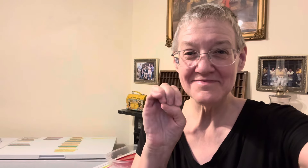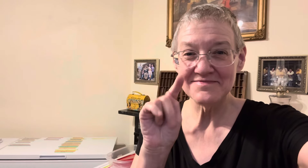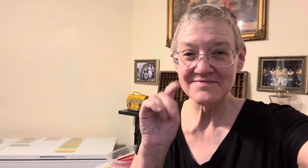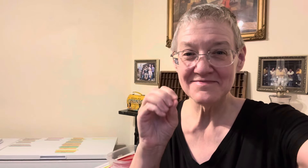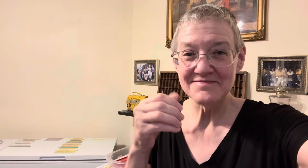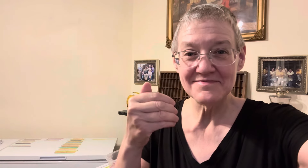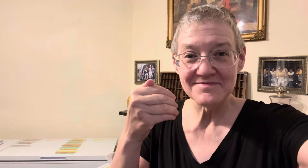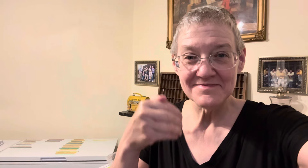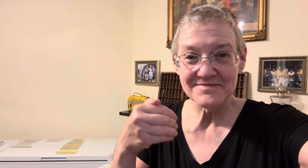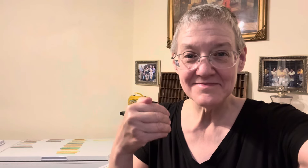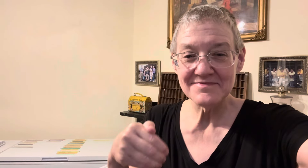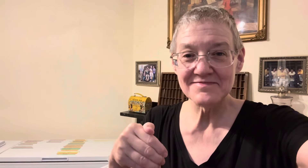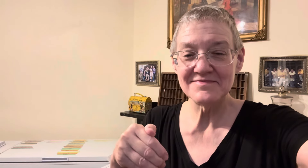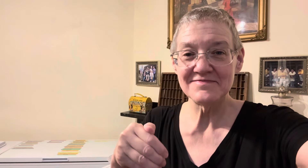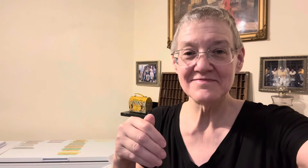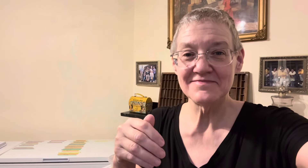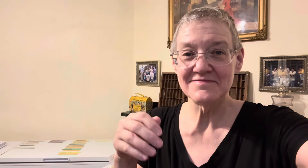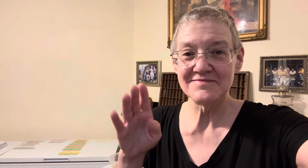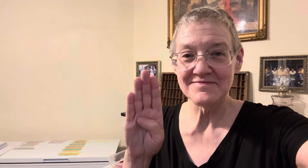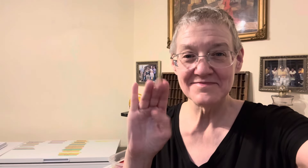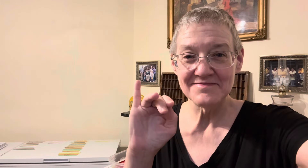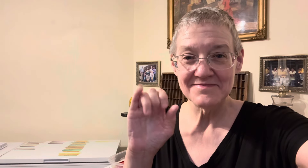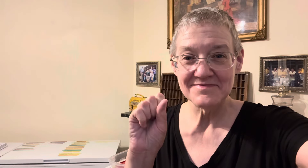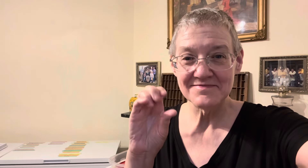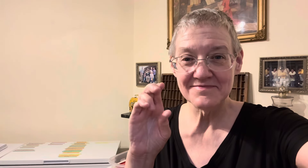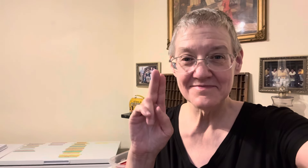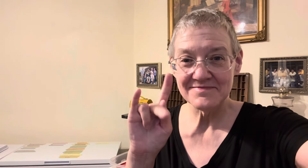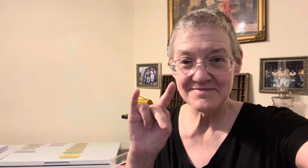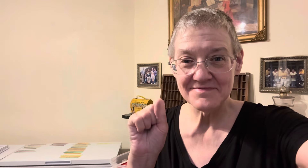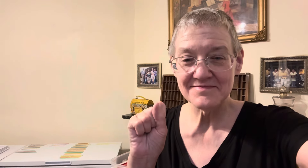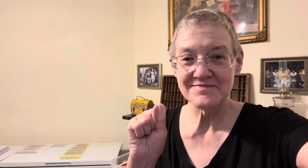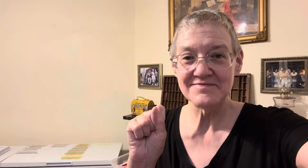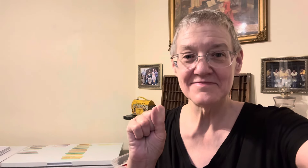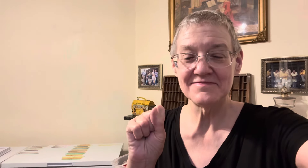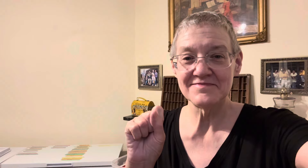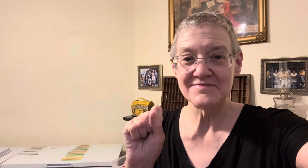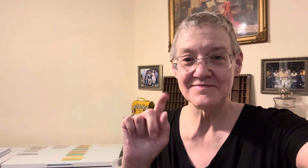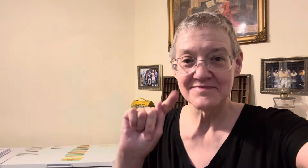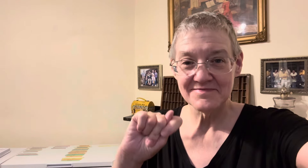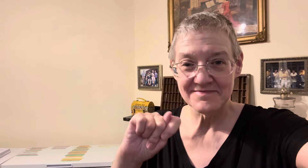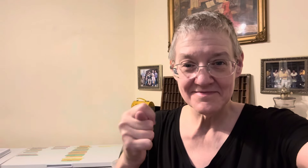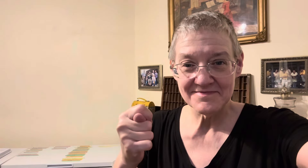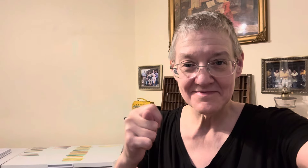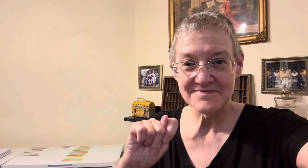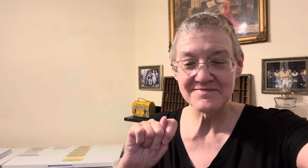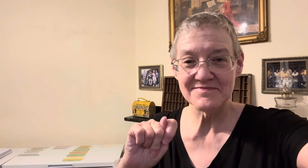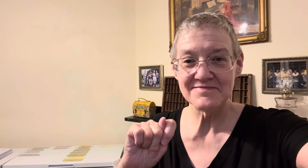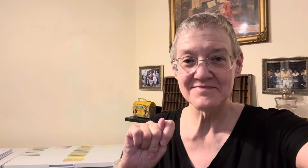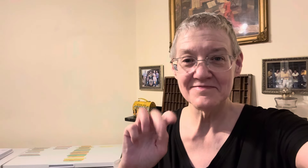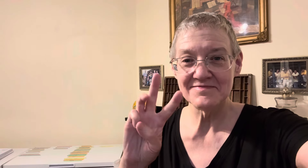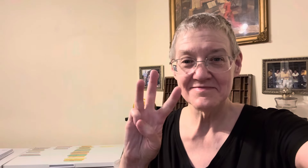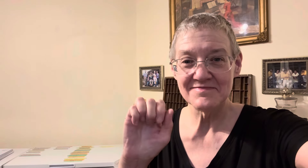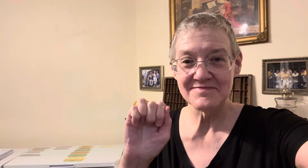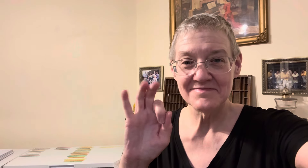freezers full of his keto baked goods, things like keto bread, biscuits,